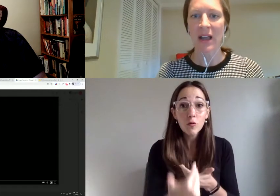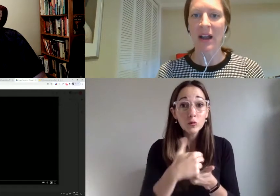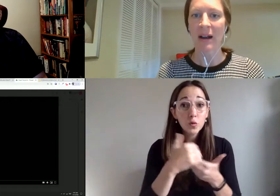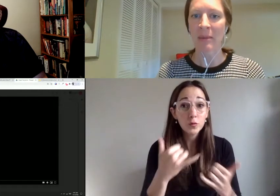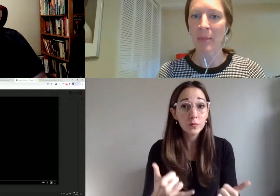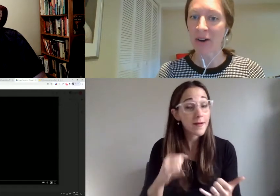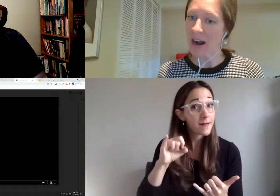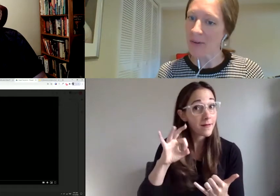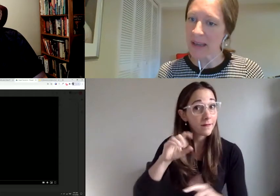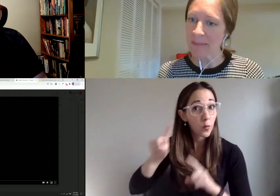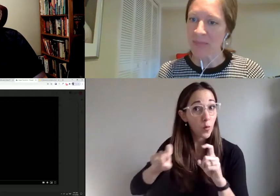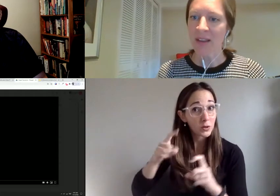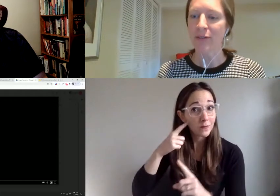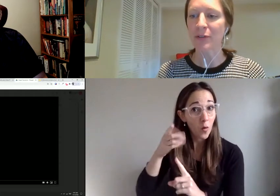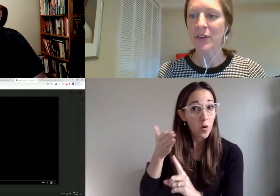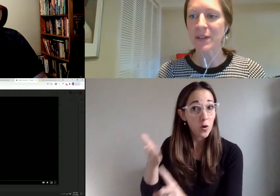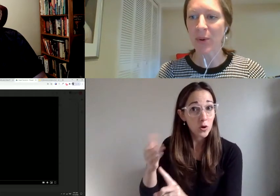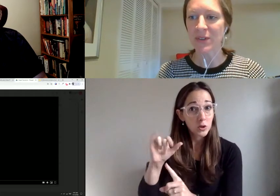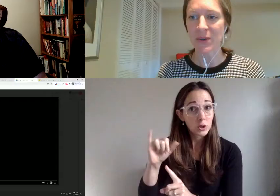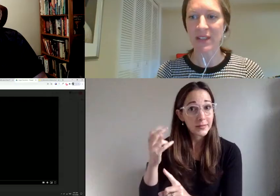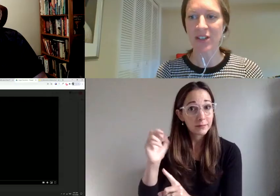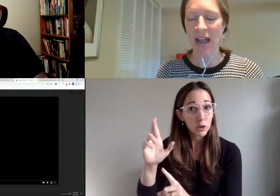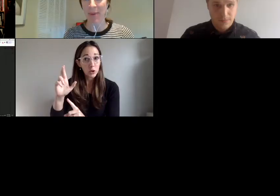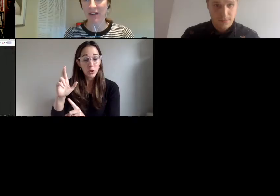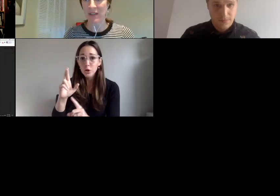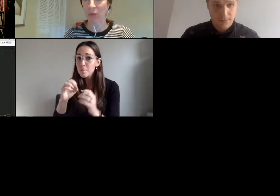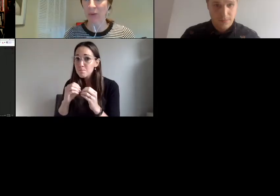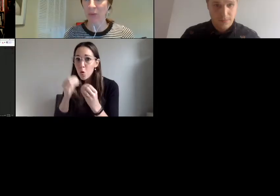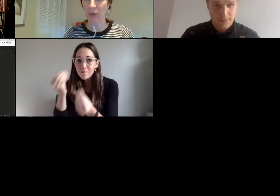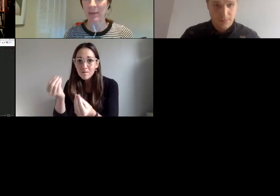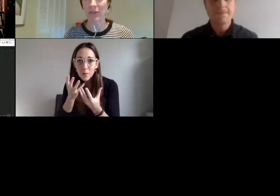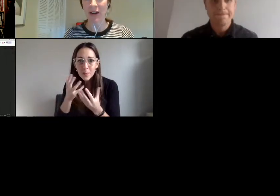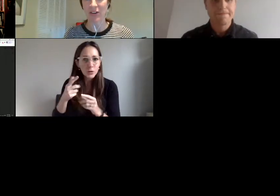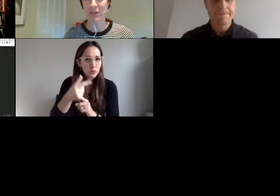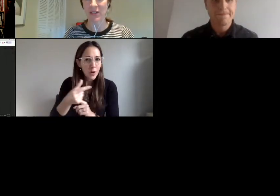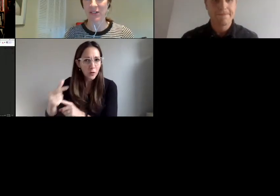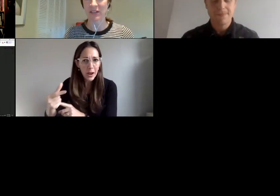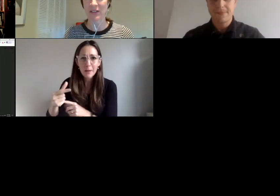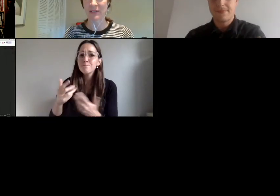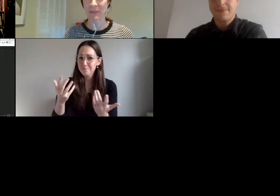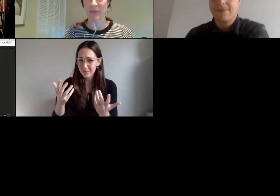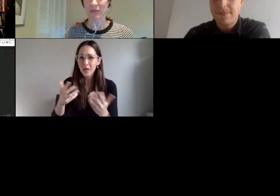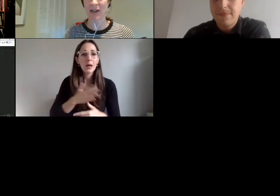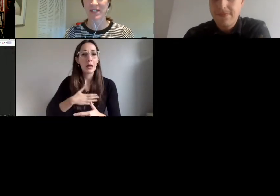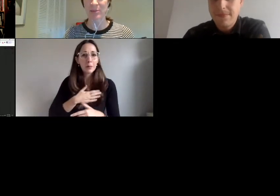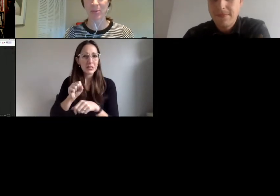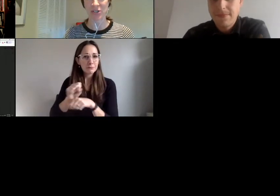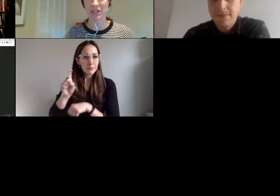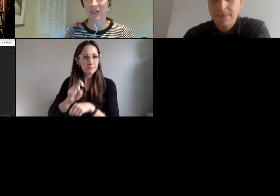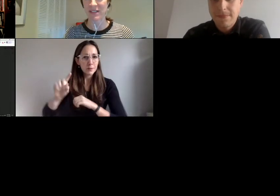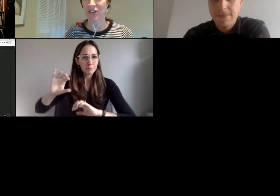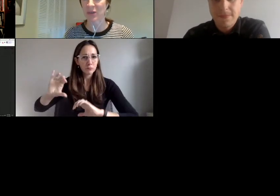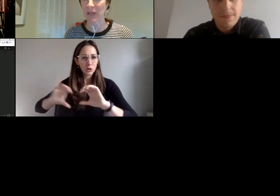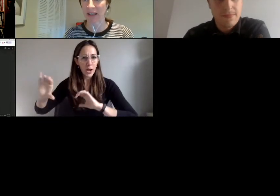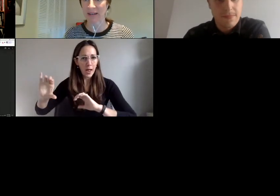Jesper about GraphoGame, feel free to post those in the chat box, and we'll keep a record so that during the roundtable portion